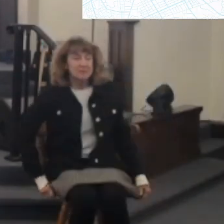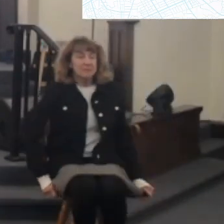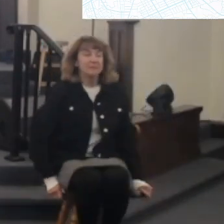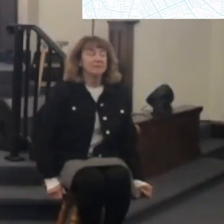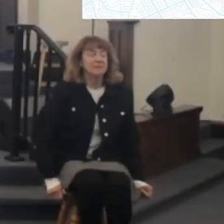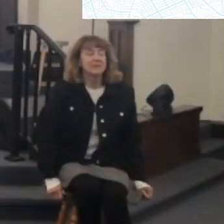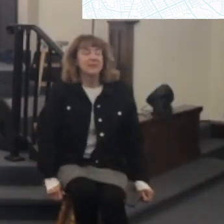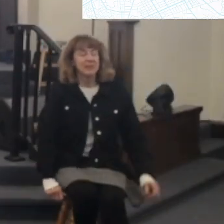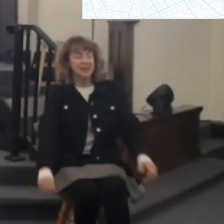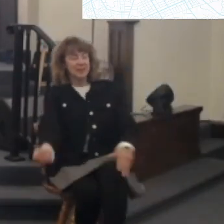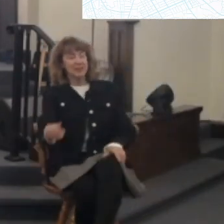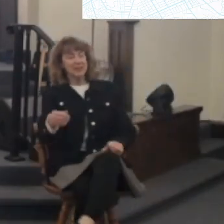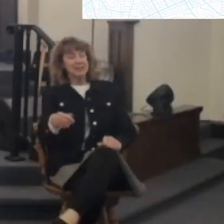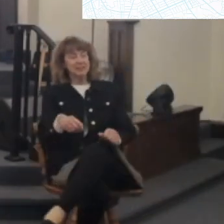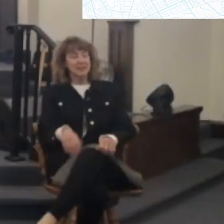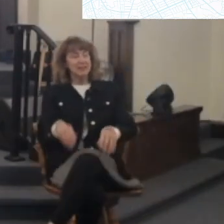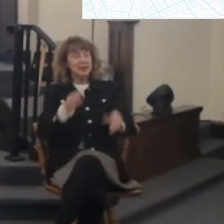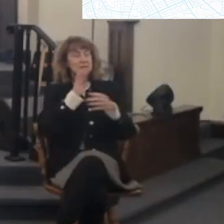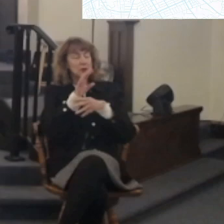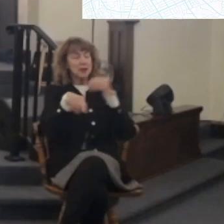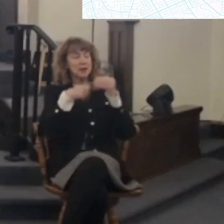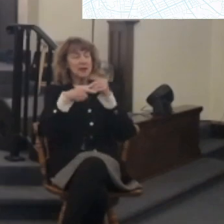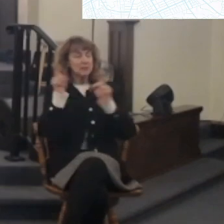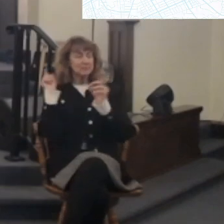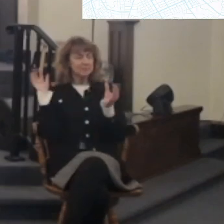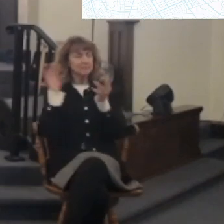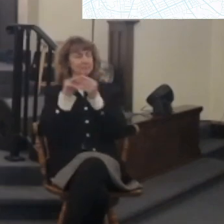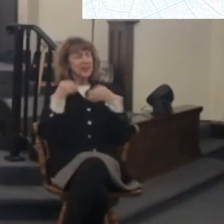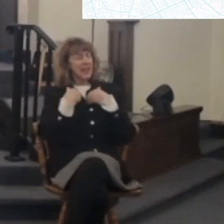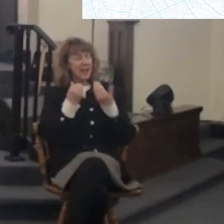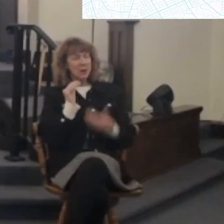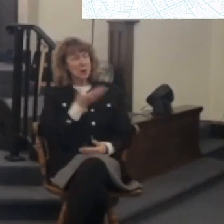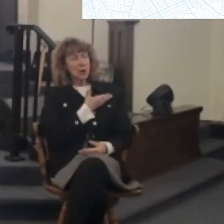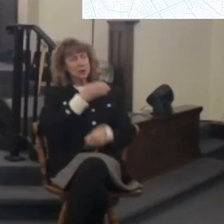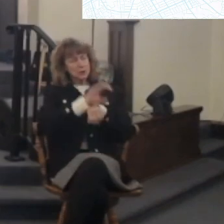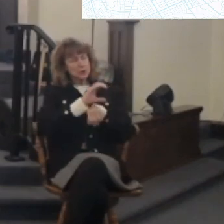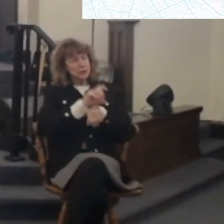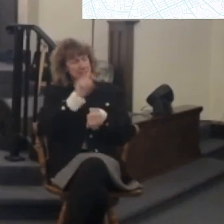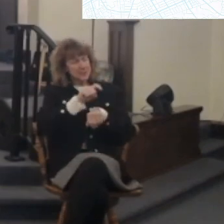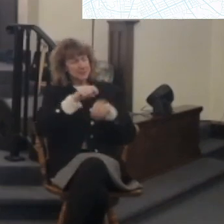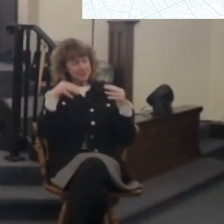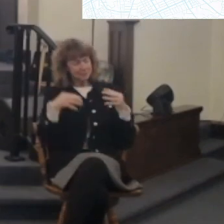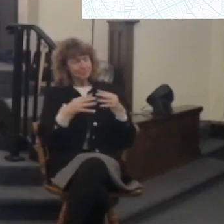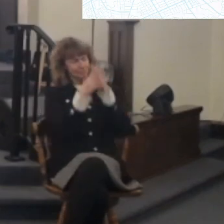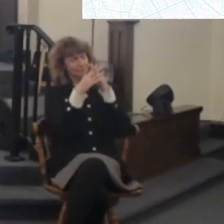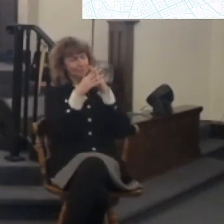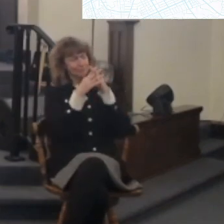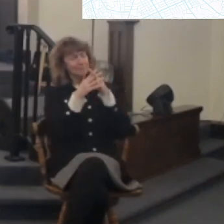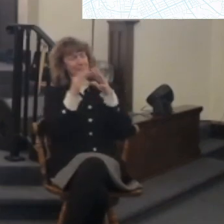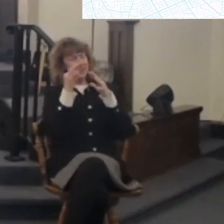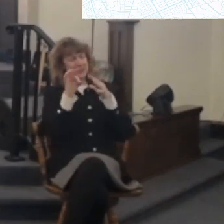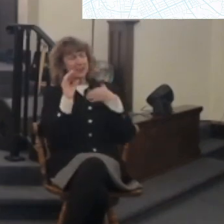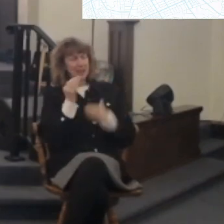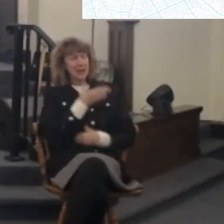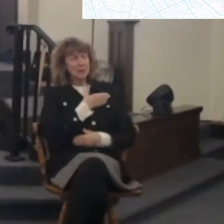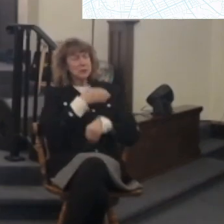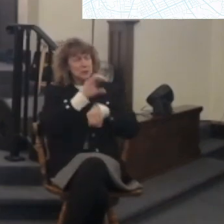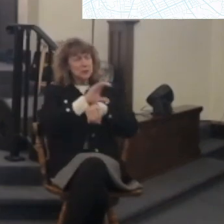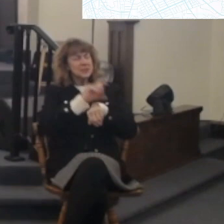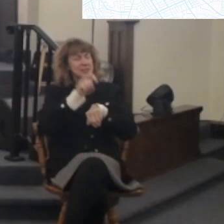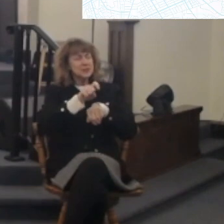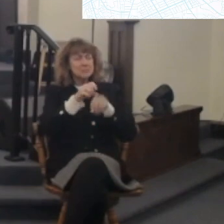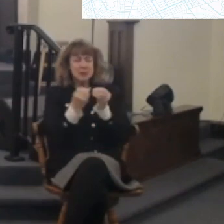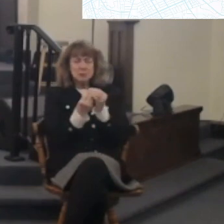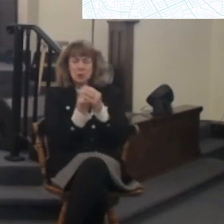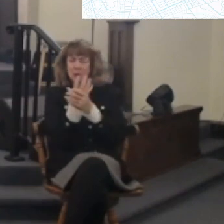The second command, if we go back to Jeremiah 29:6, the second command is that the exiles should prepare to be